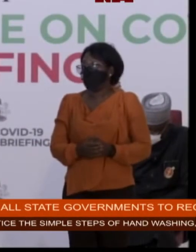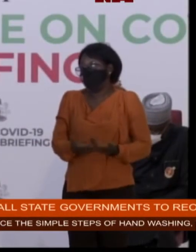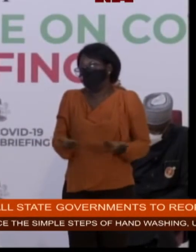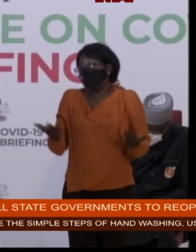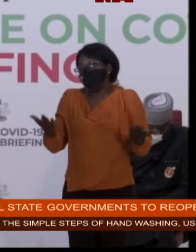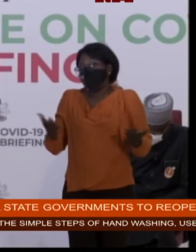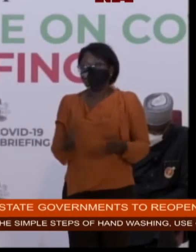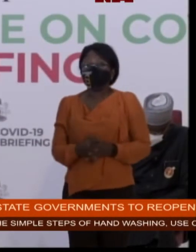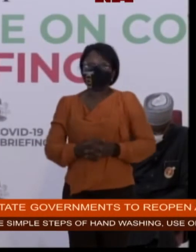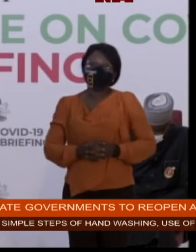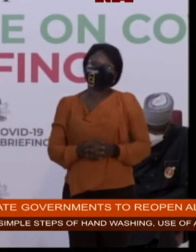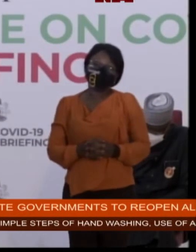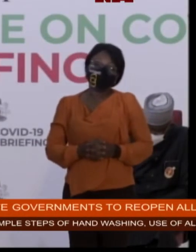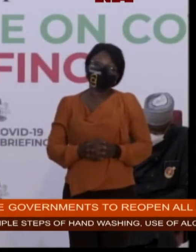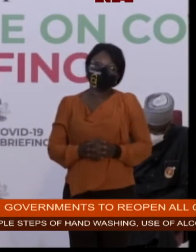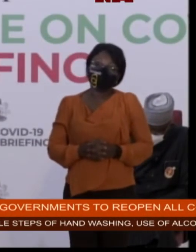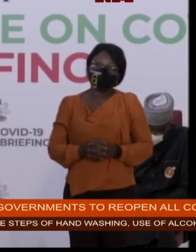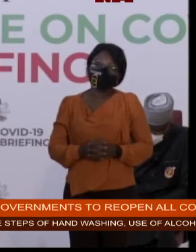Well,